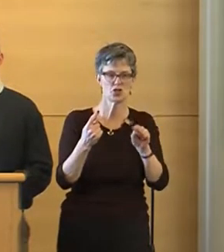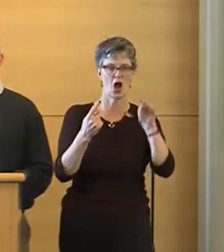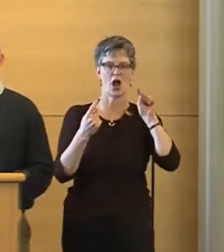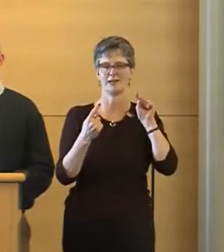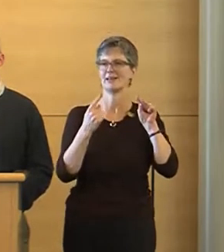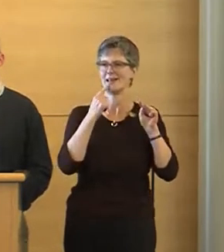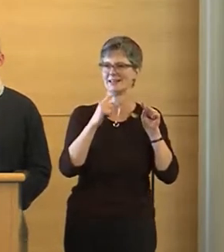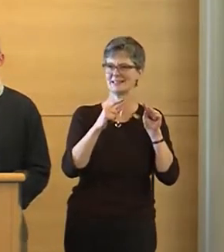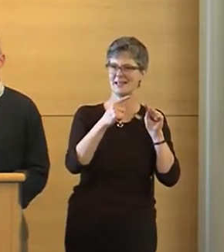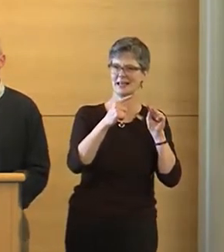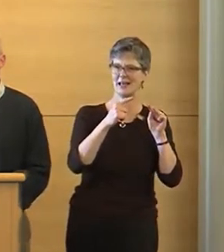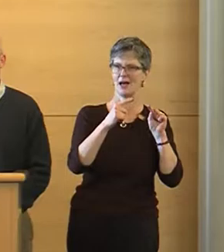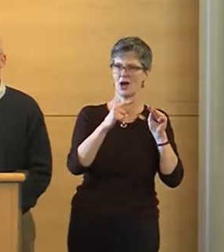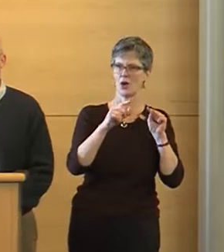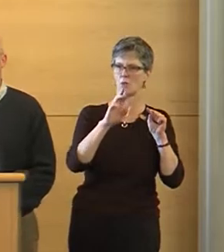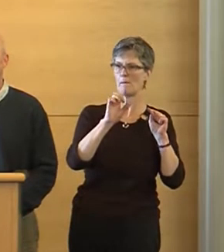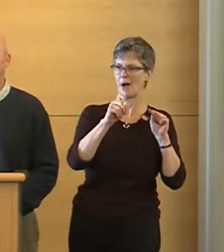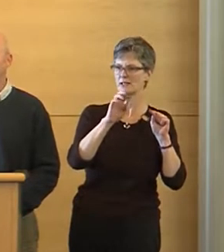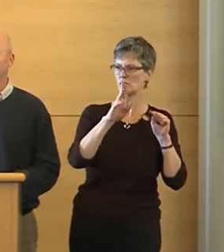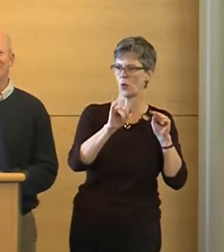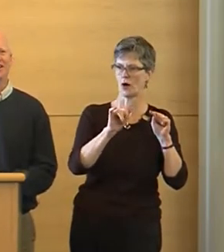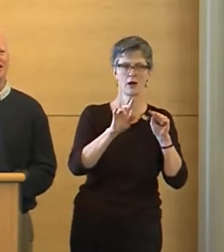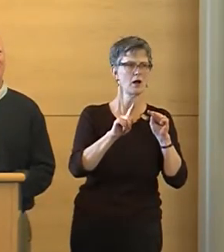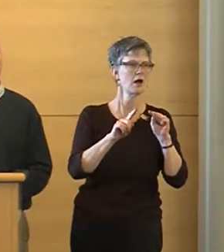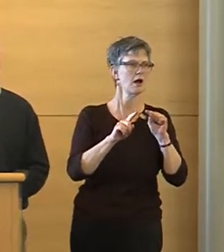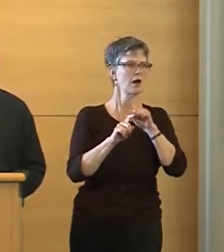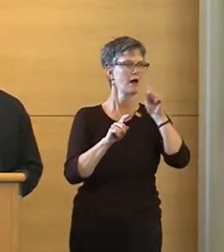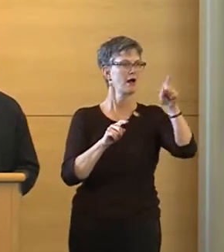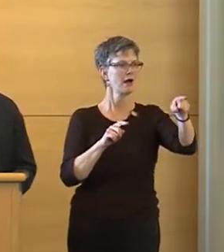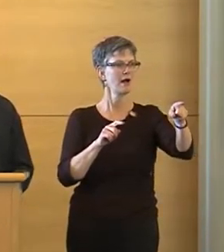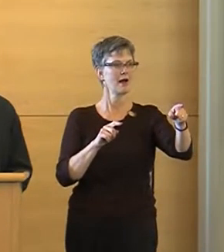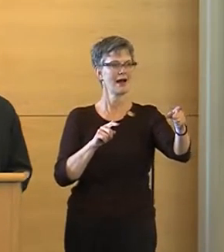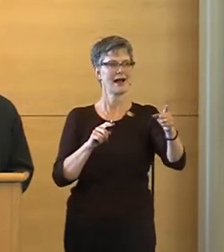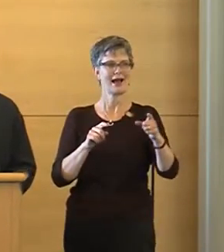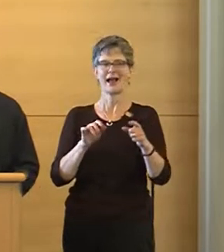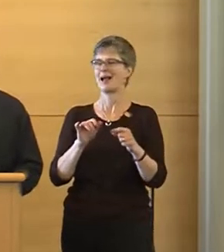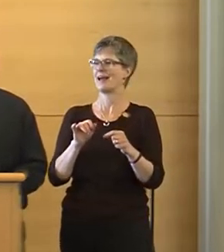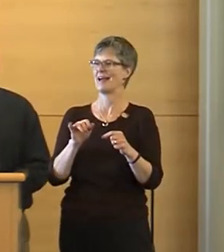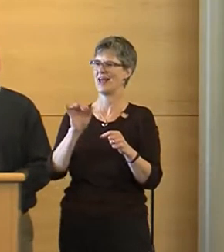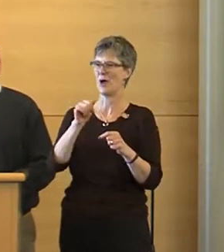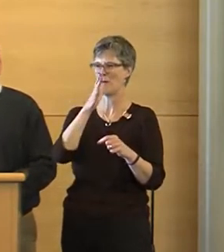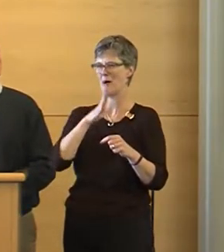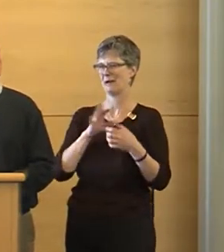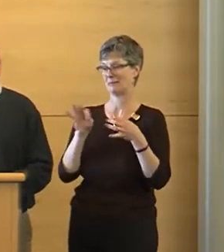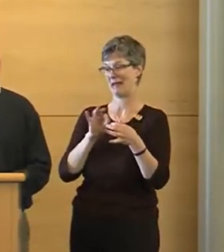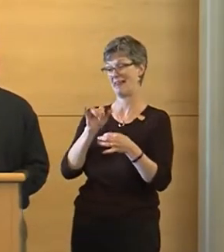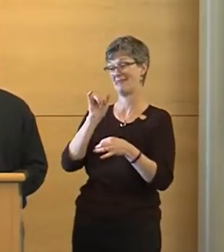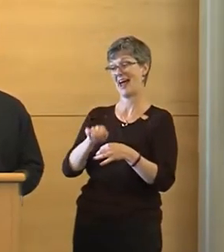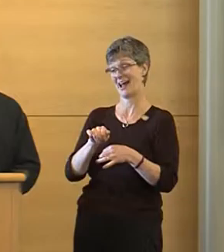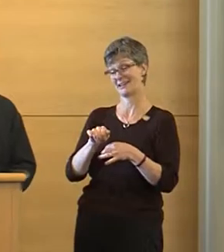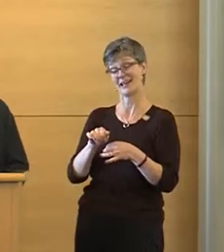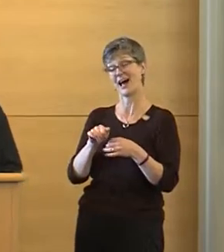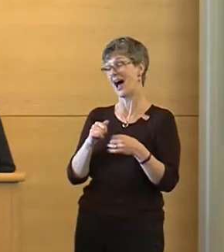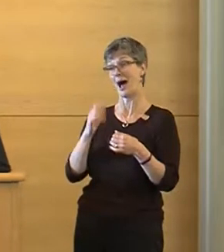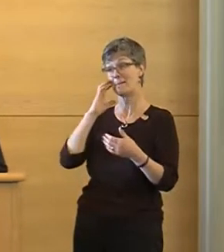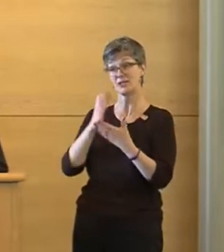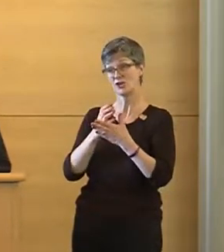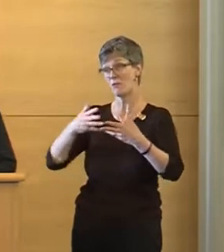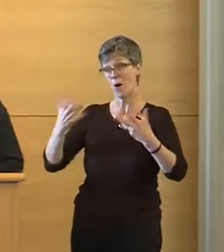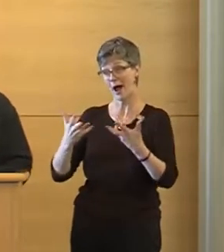Okay, representation of the GitHub repository. Very good guess and very close, but very tiny. That